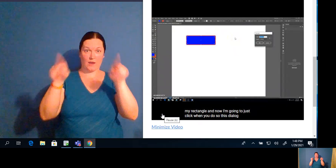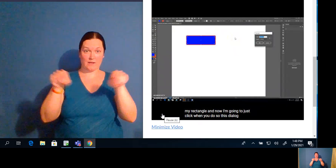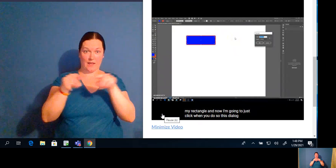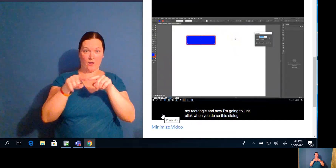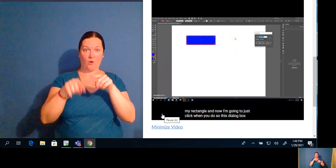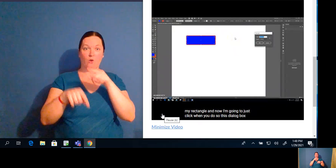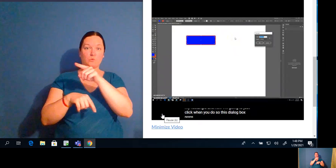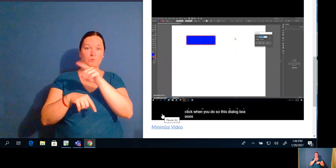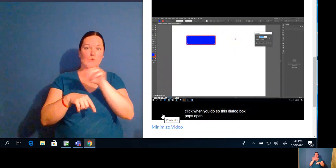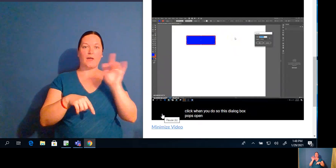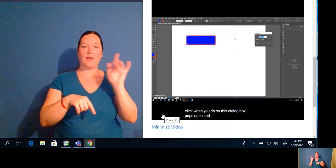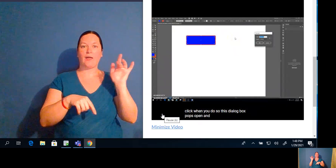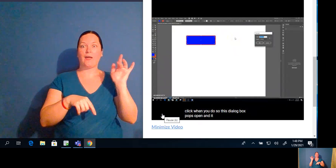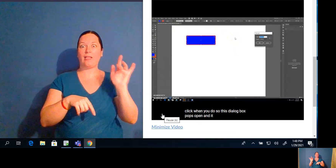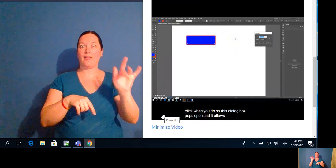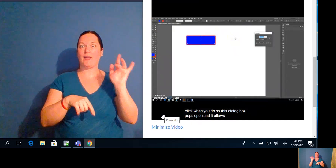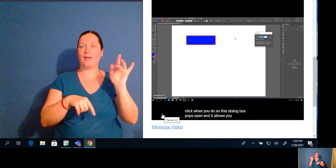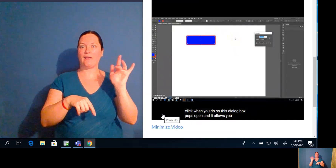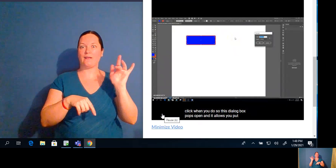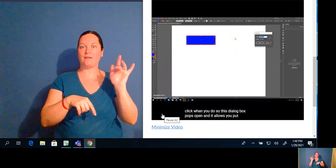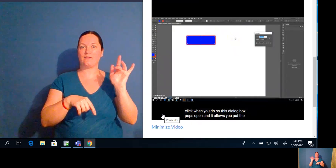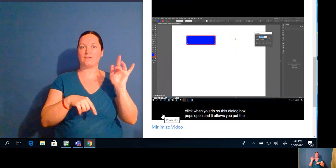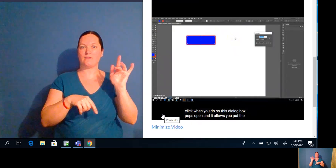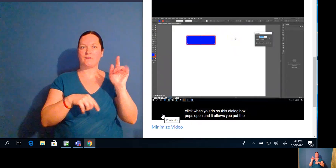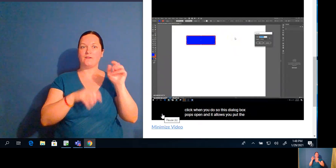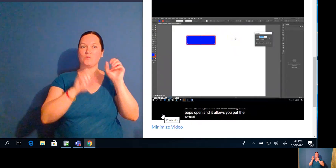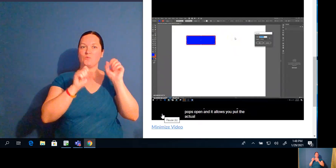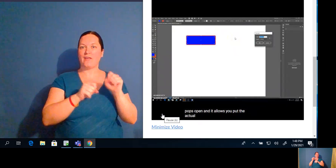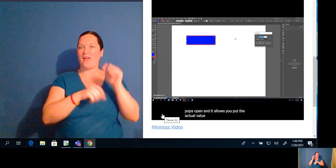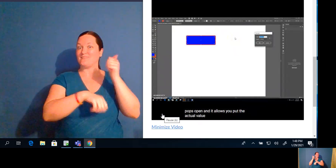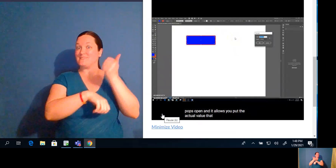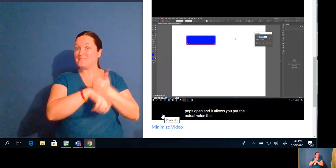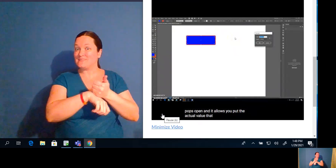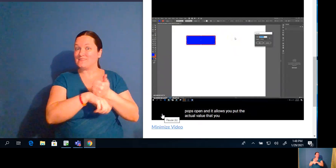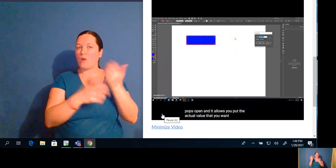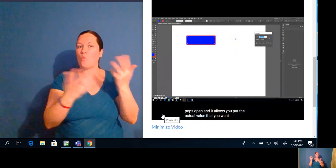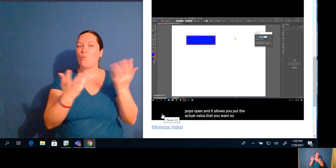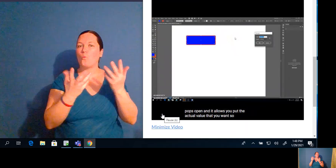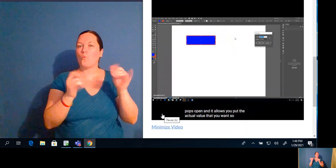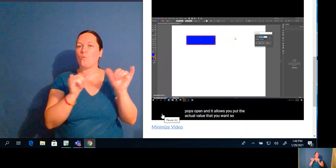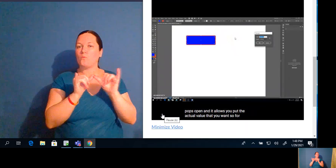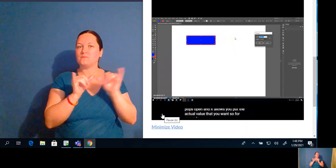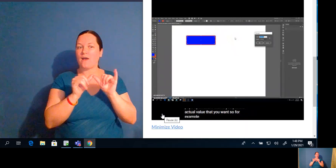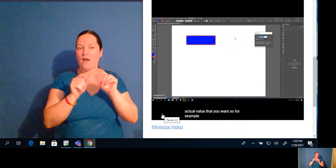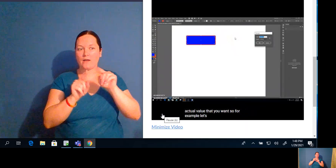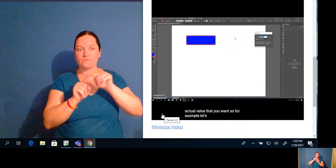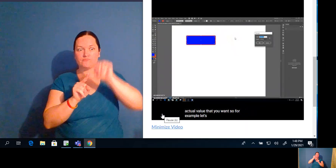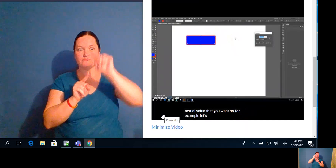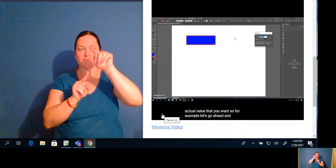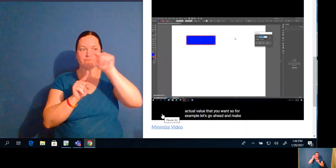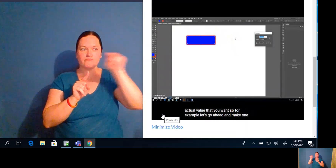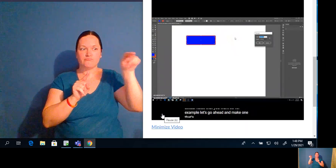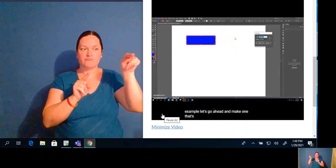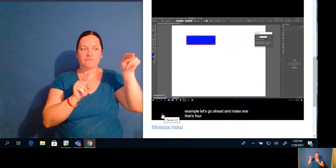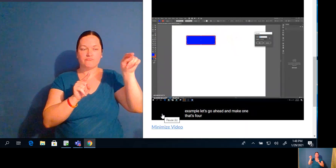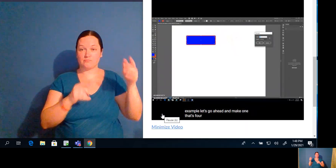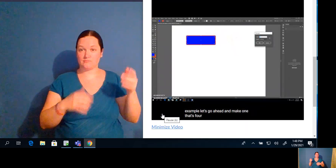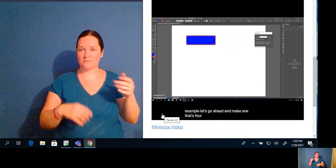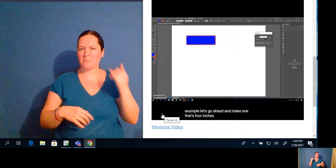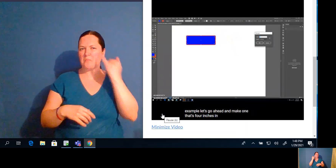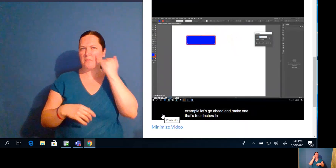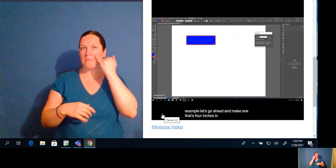do so, this dialog box pops open, and it allows you to put the actual value that you want. So for example, let's go ahead and